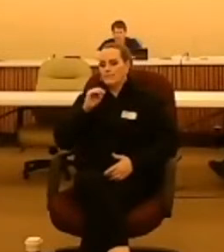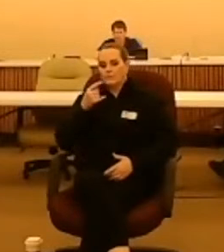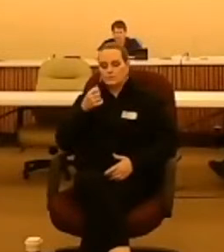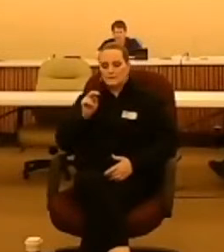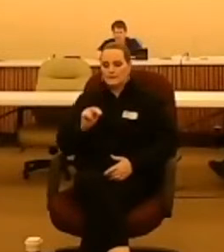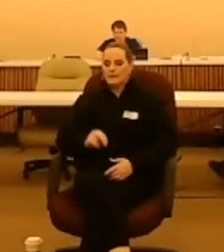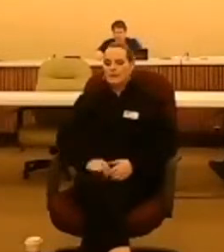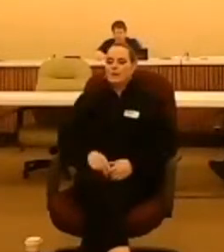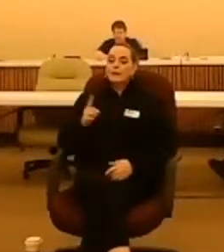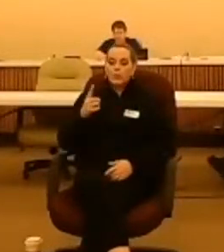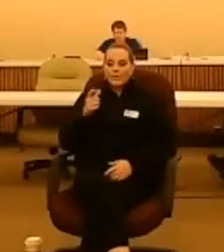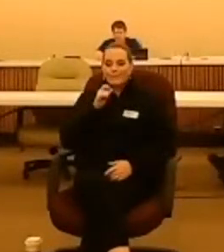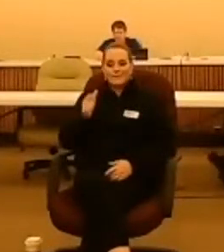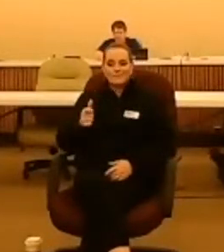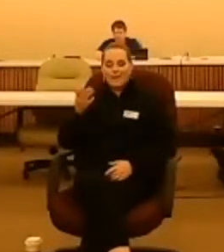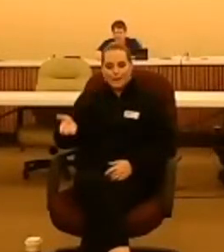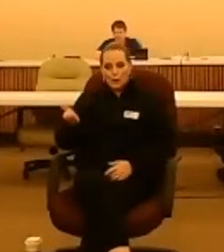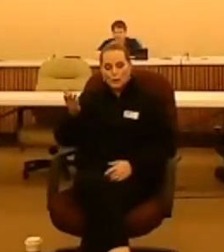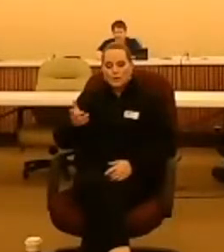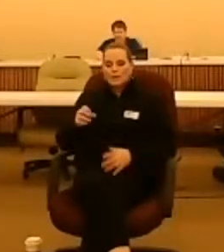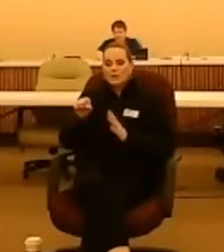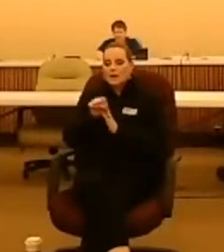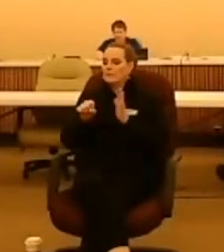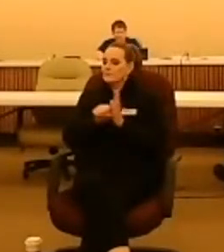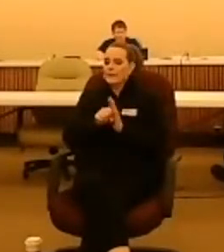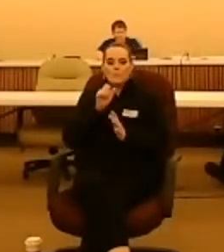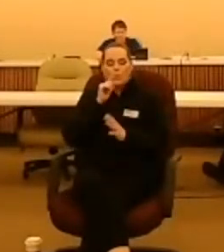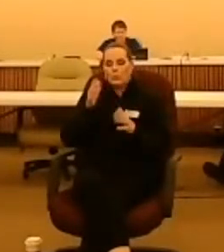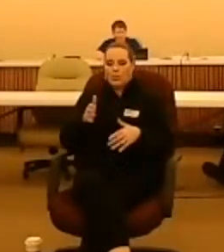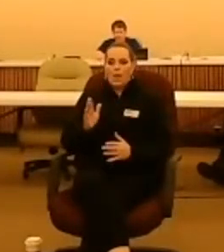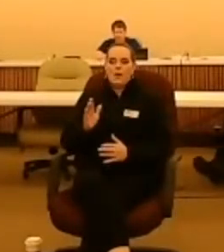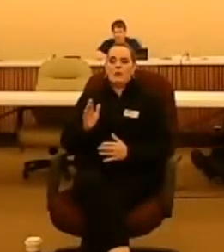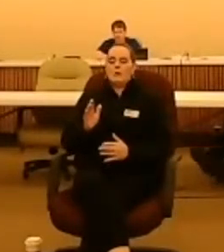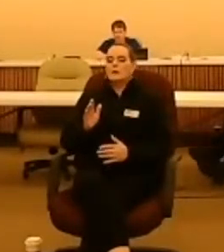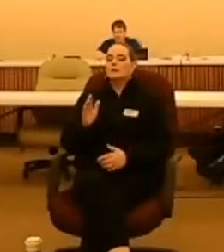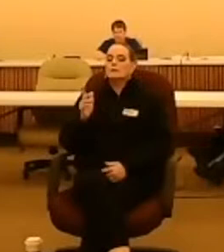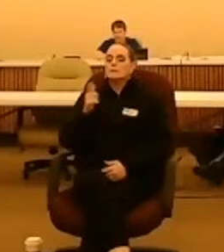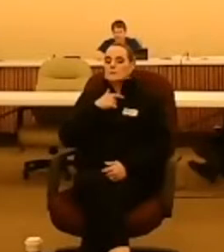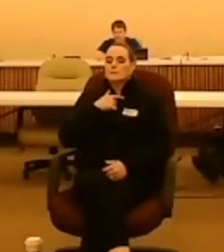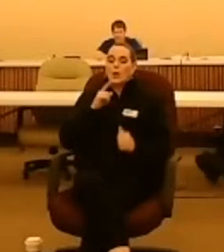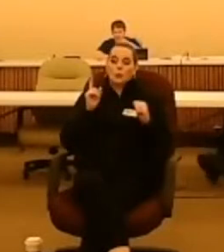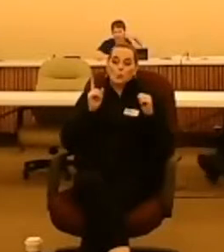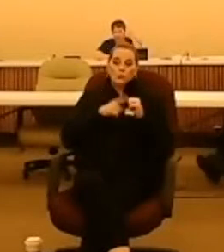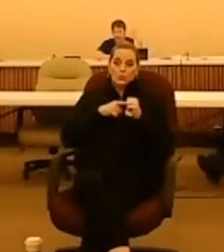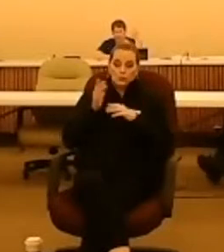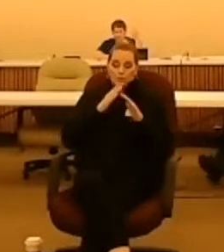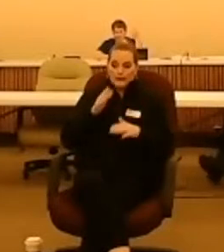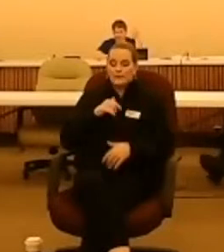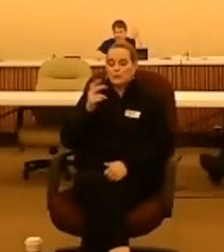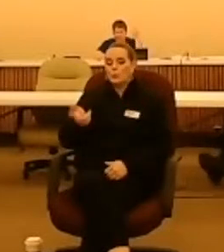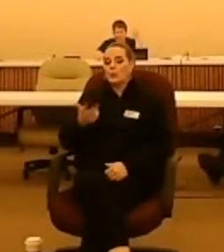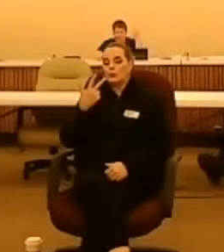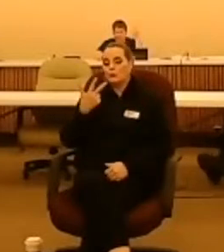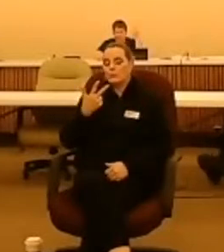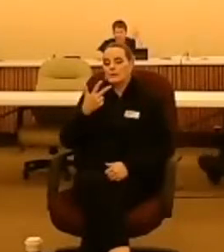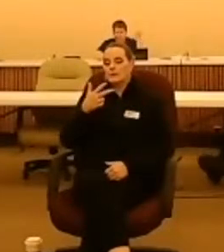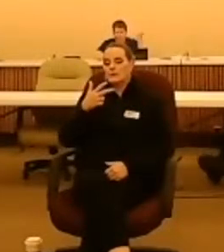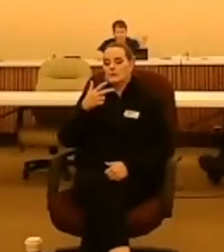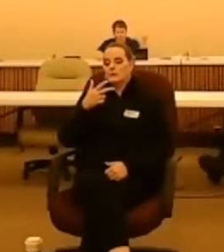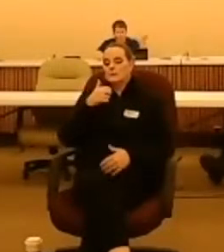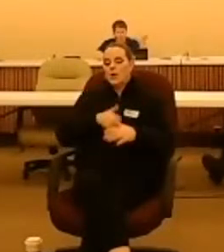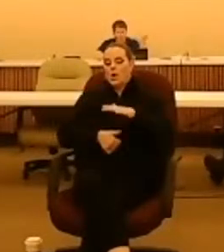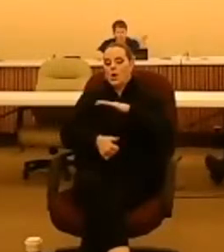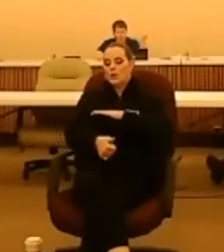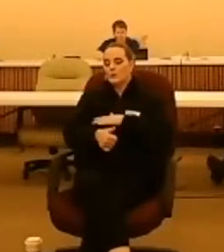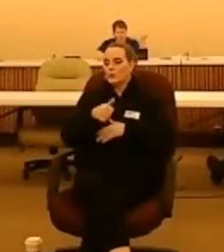thing that isn't there, and the state will never allow us to put it in the original plan, there were 3 underpasses.